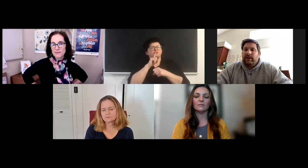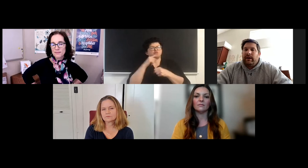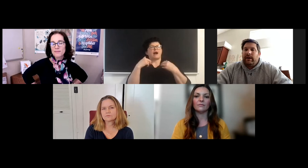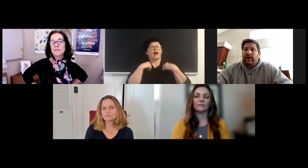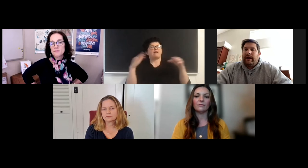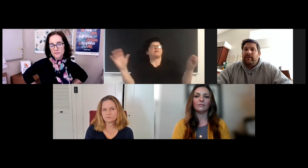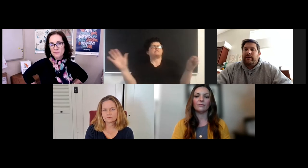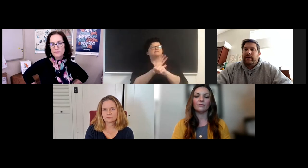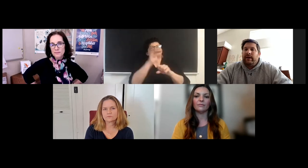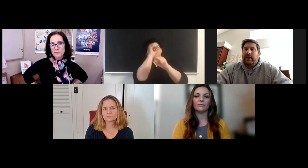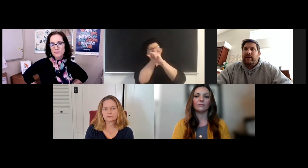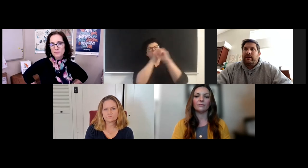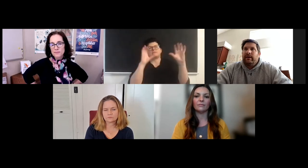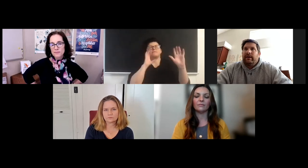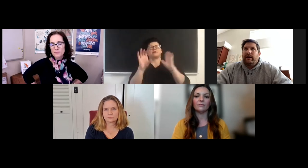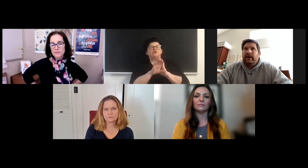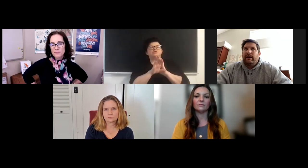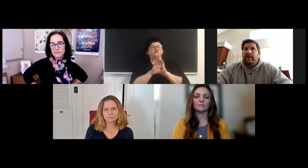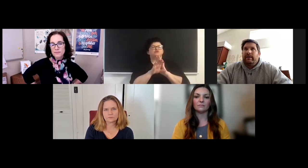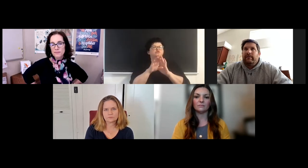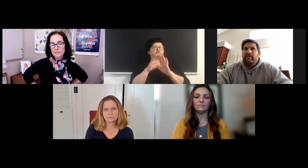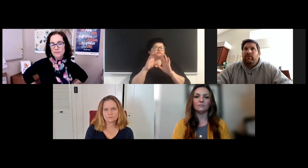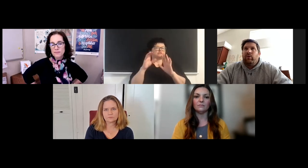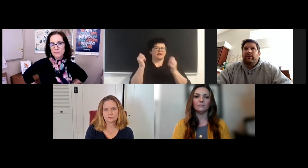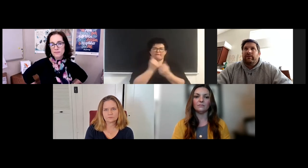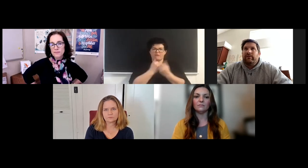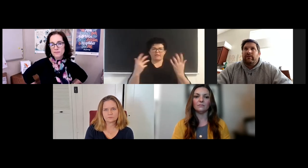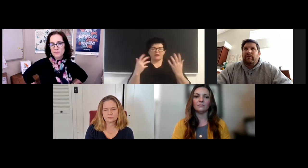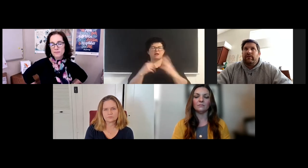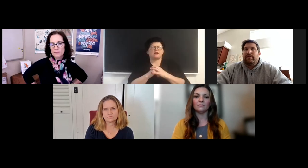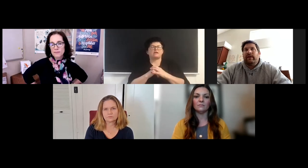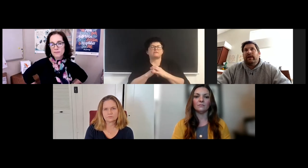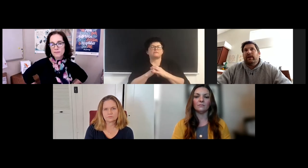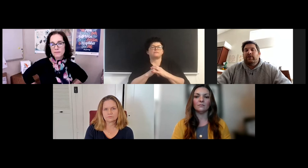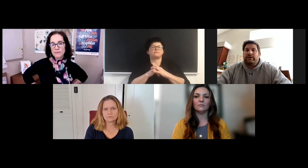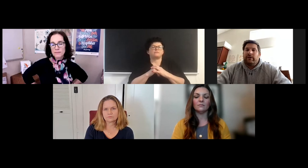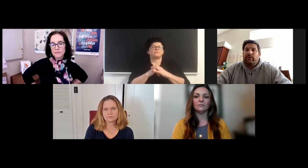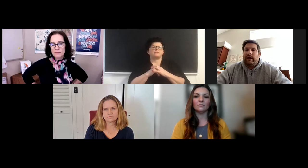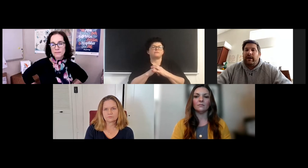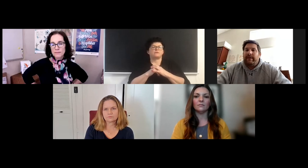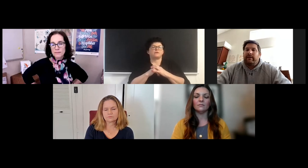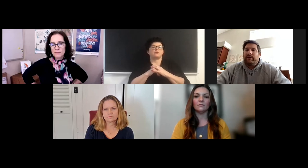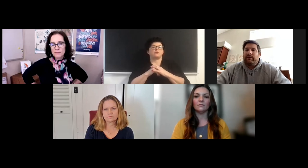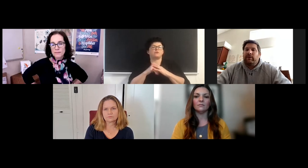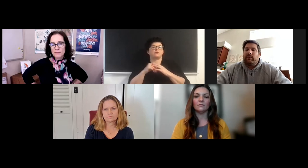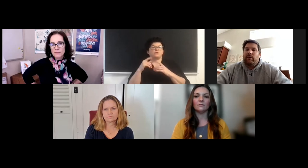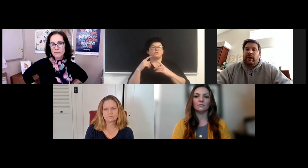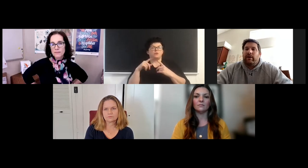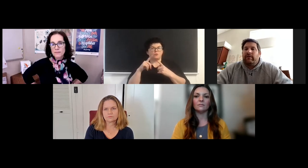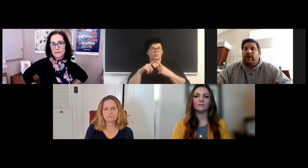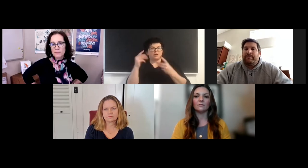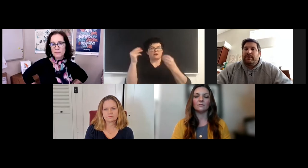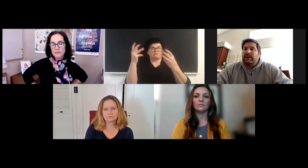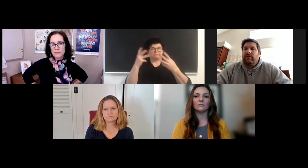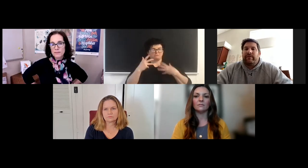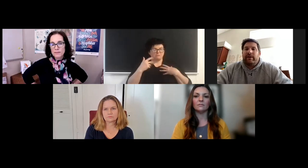picture and had everything. And once they understood that we had that complete view and we were weighing